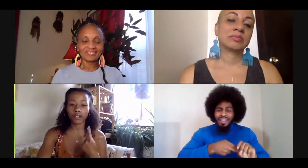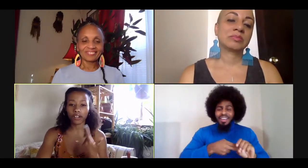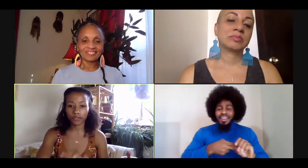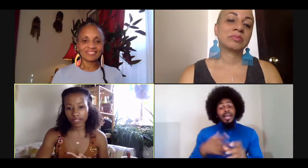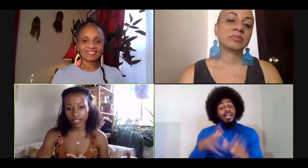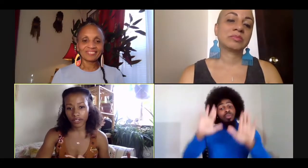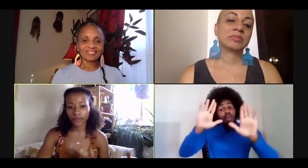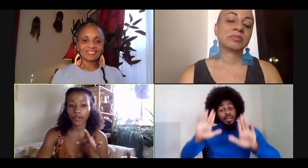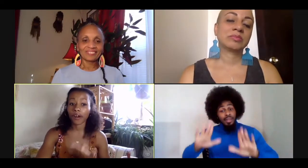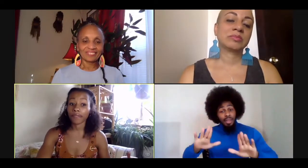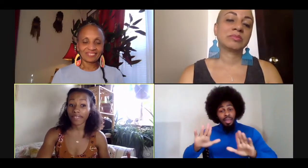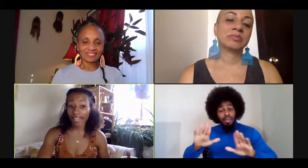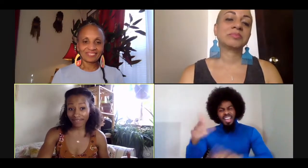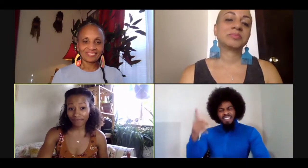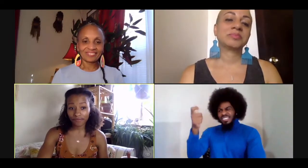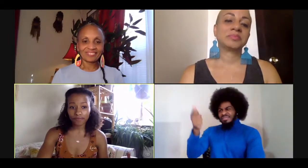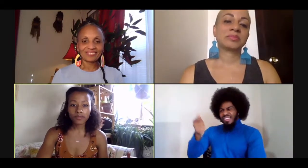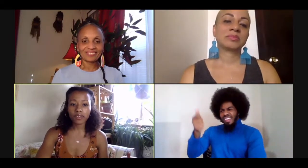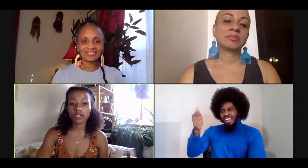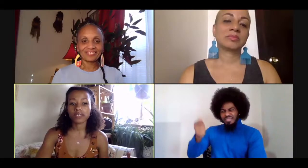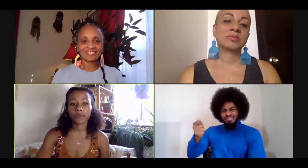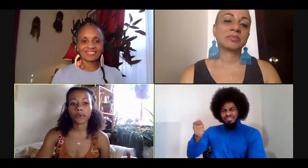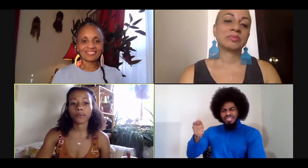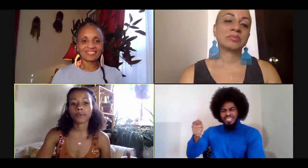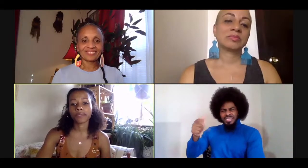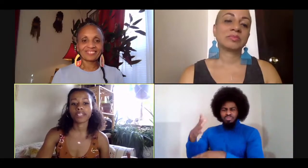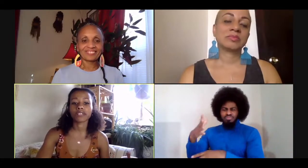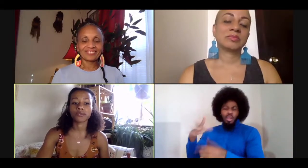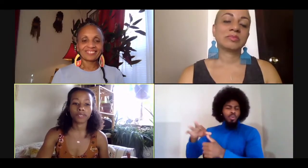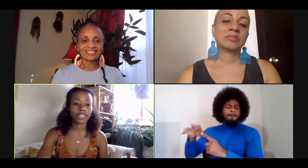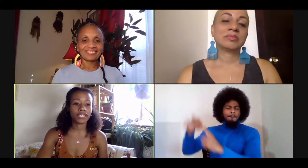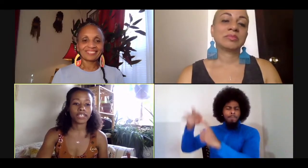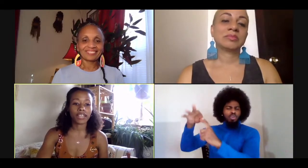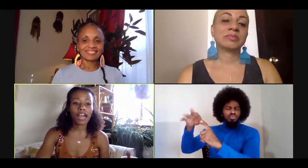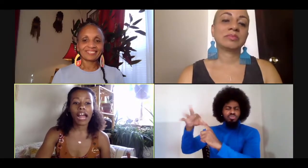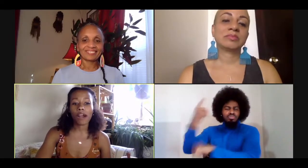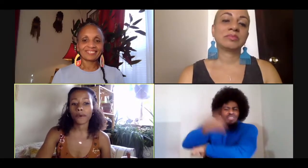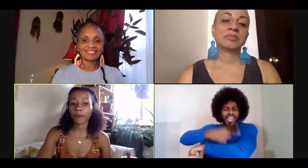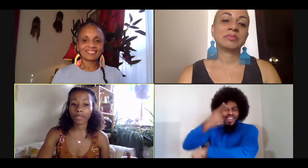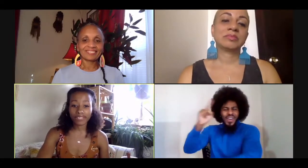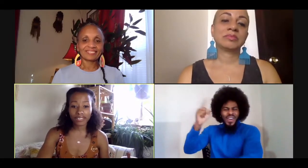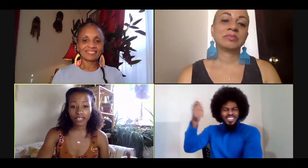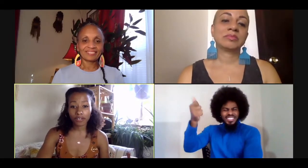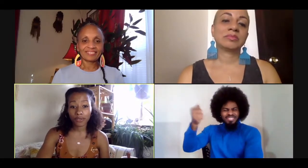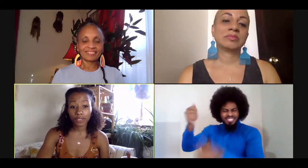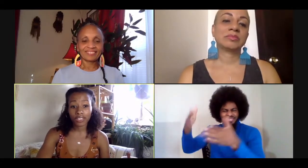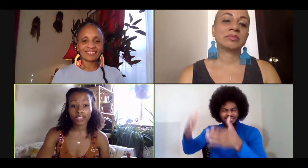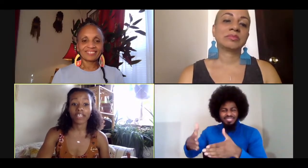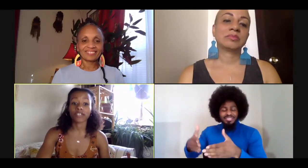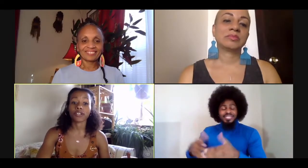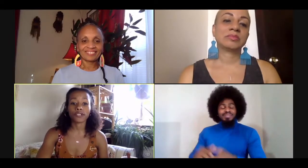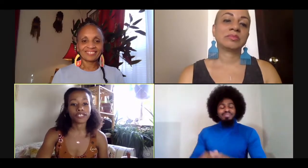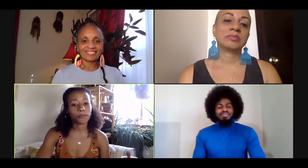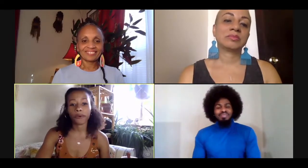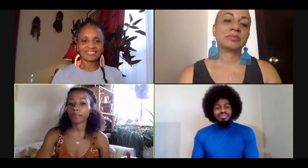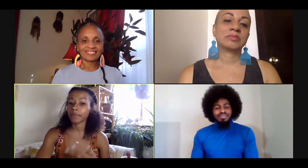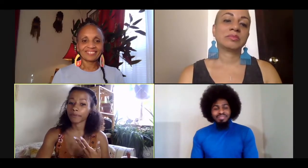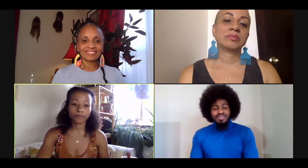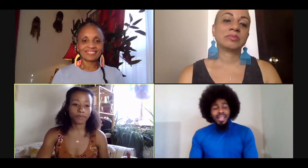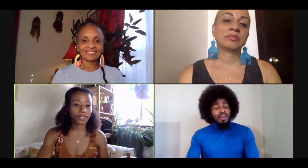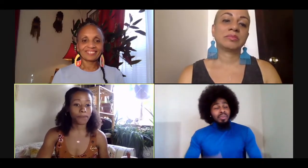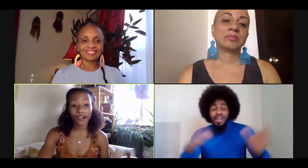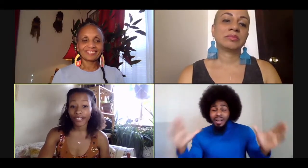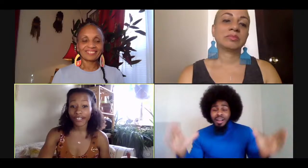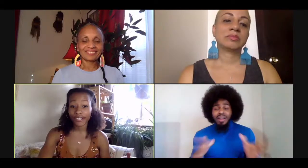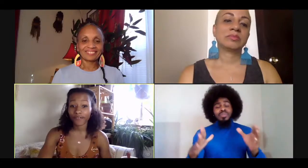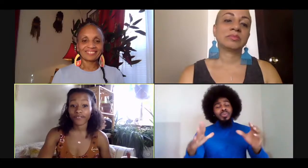and our newsletter if you're on that. A day where we will be illuminating our amazing community and encouraging more people to be